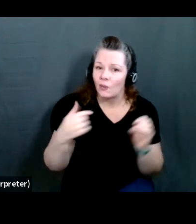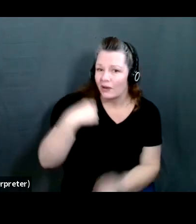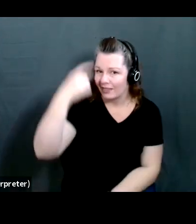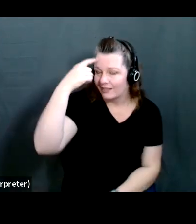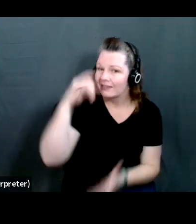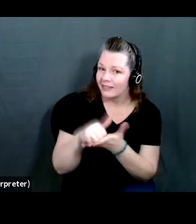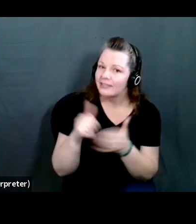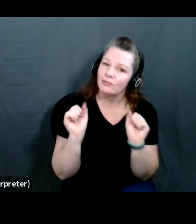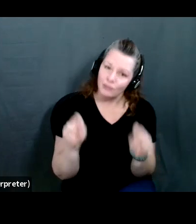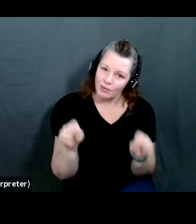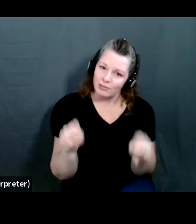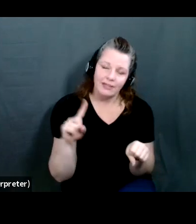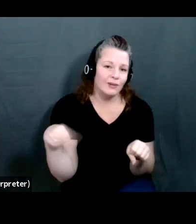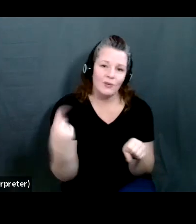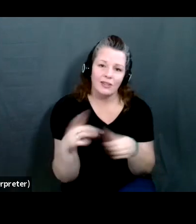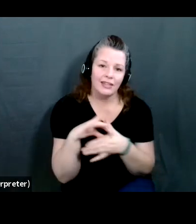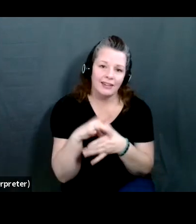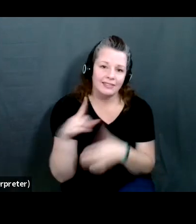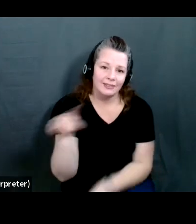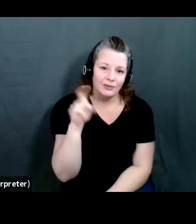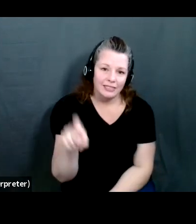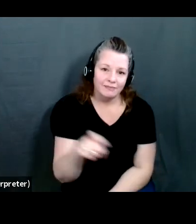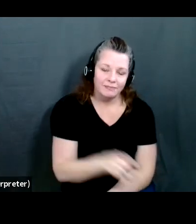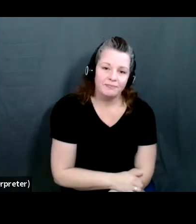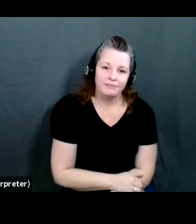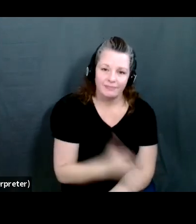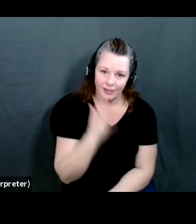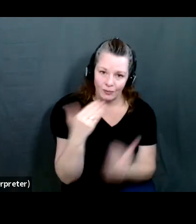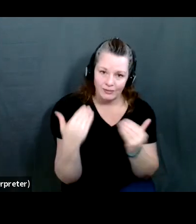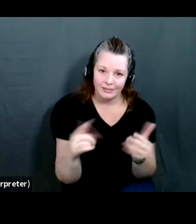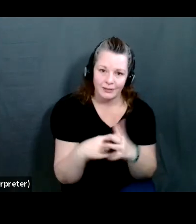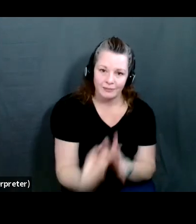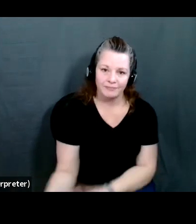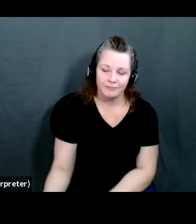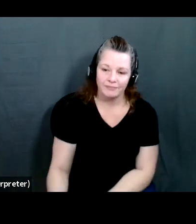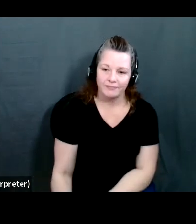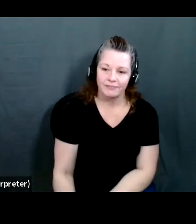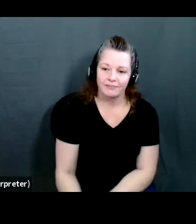only context you need. I'll start.